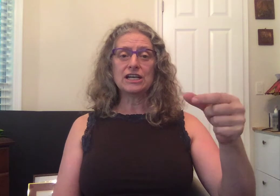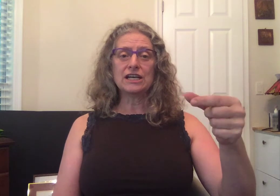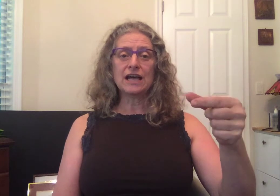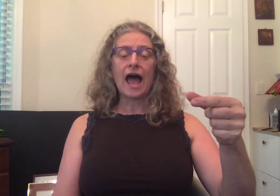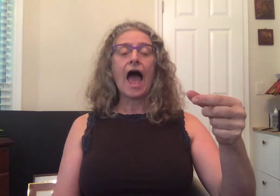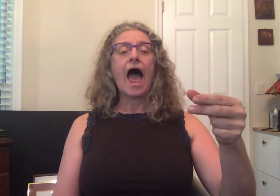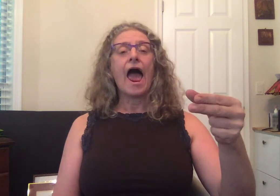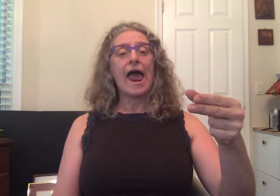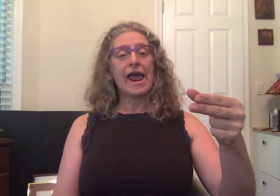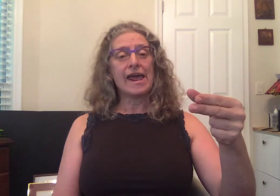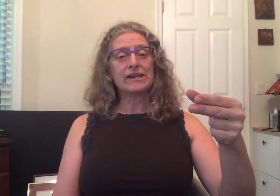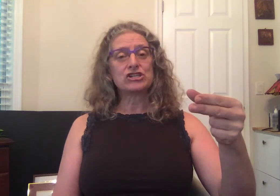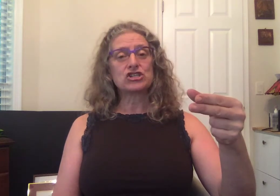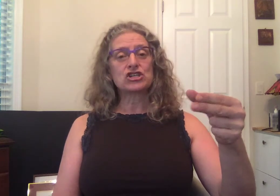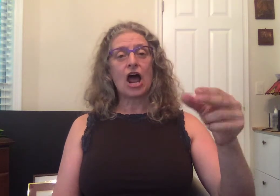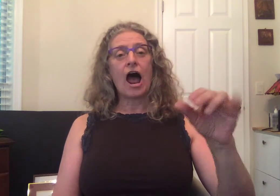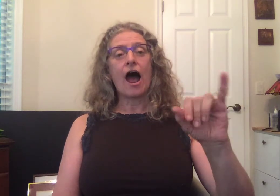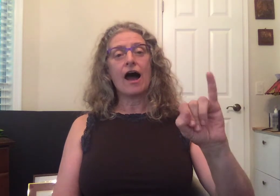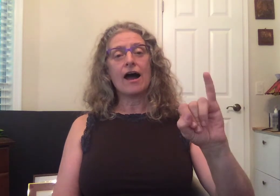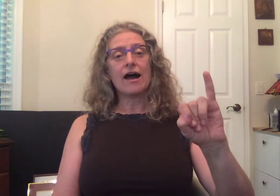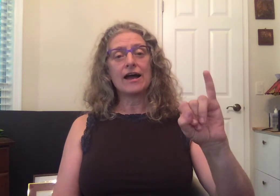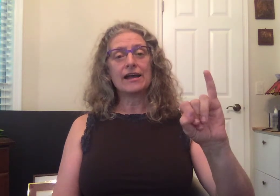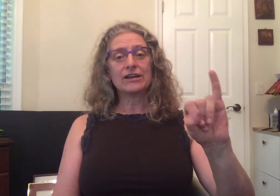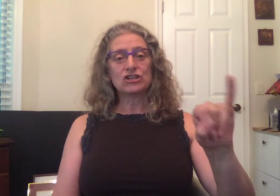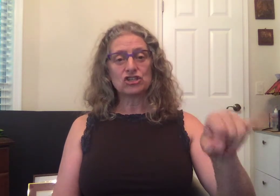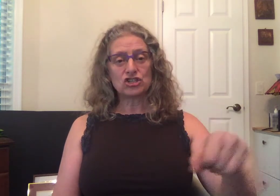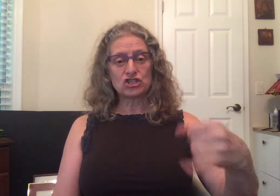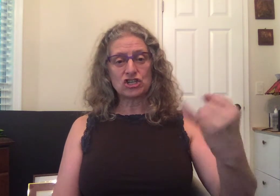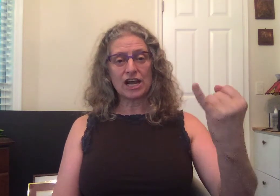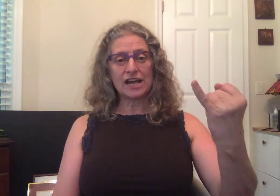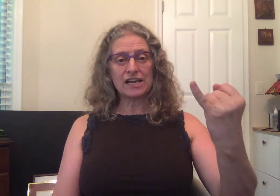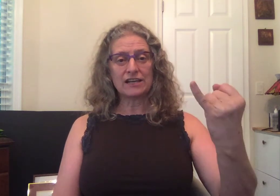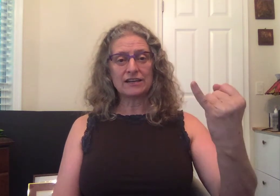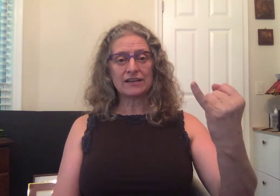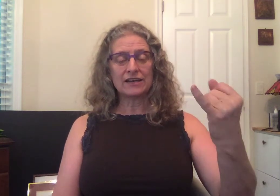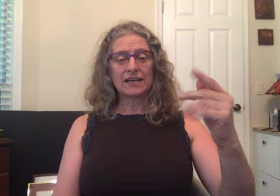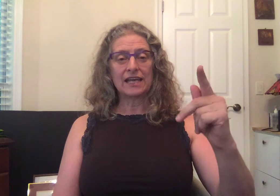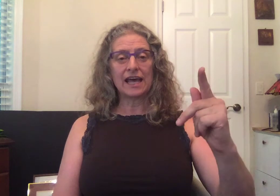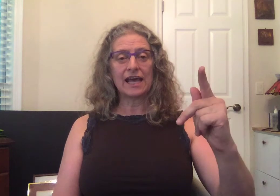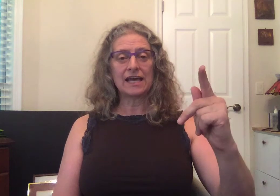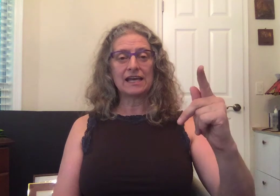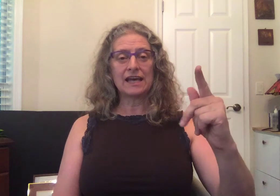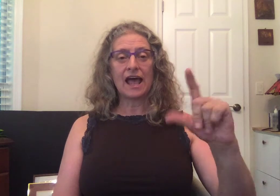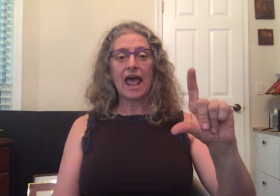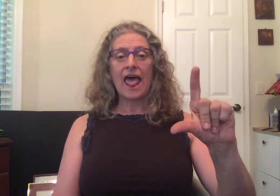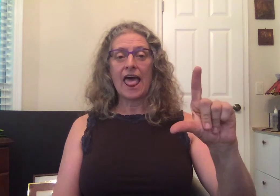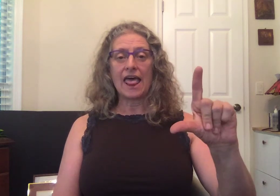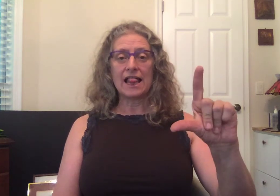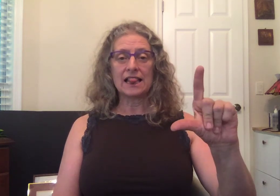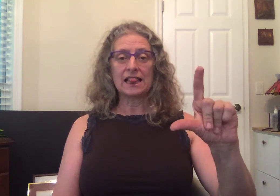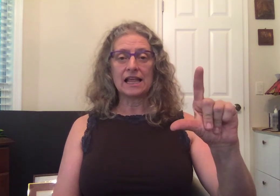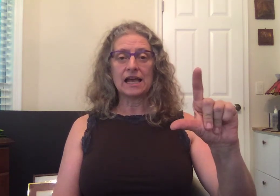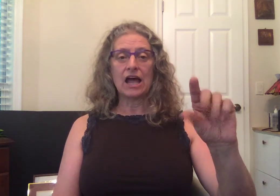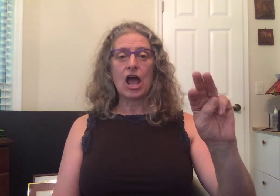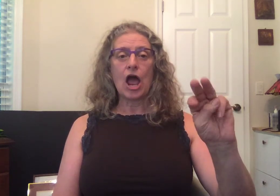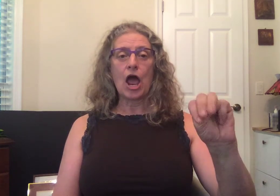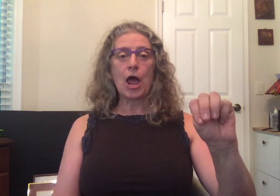G, H, I, J, K, L,